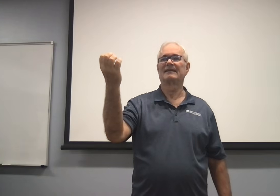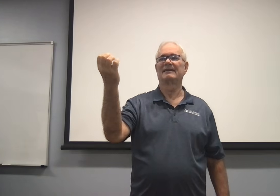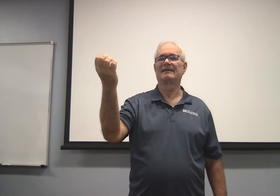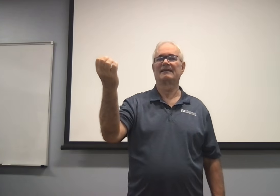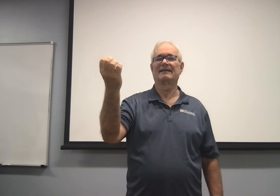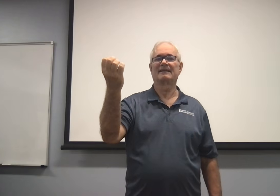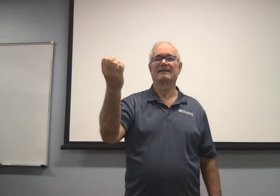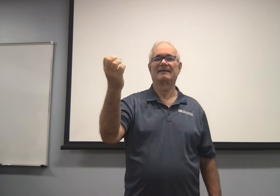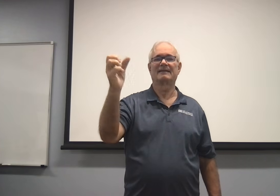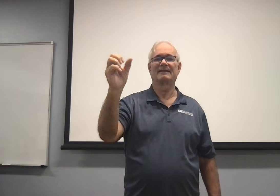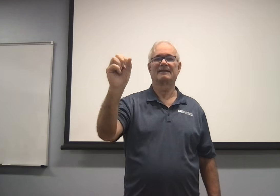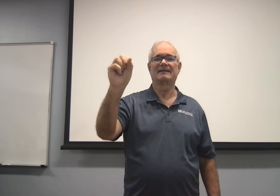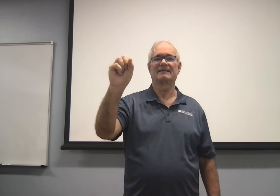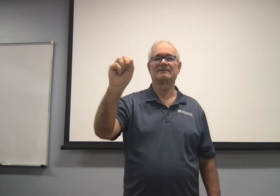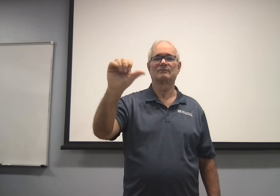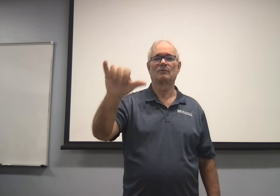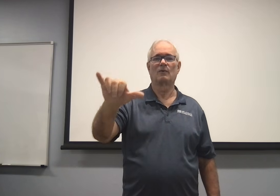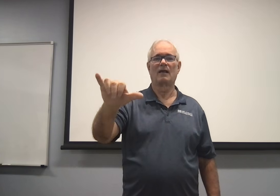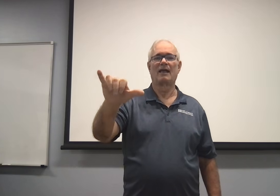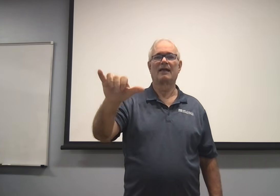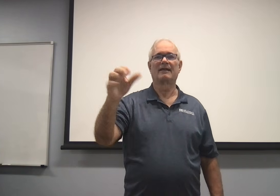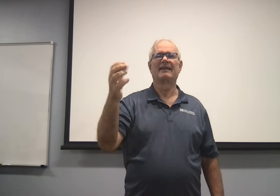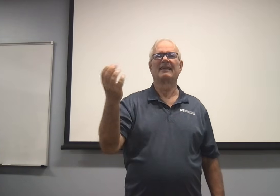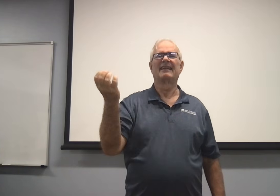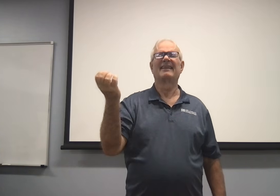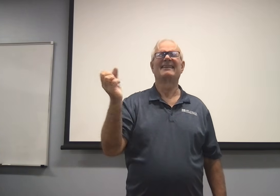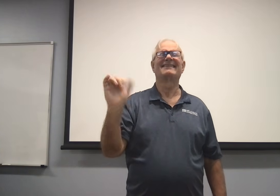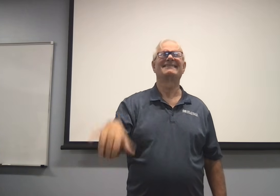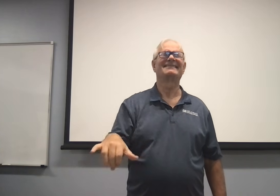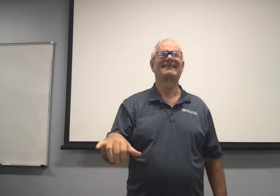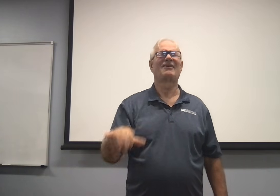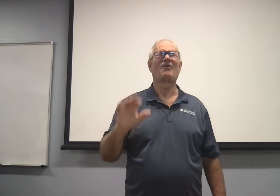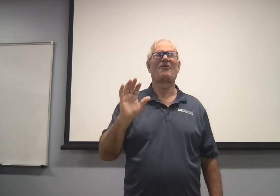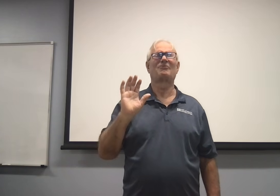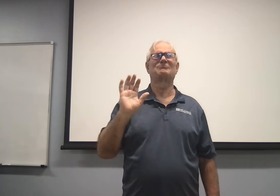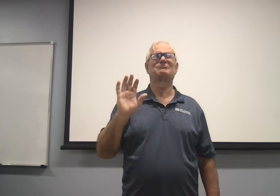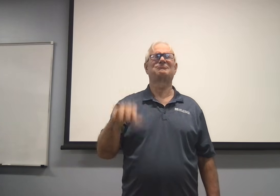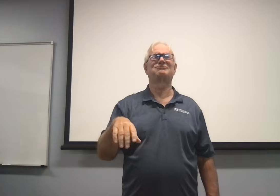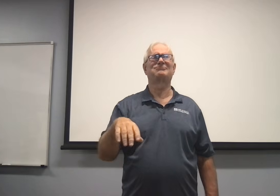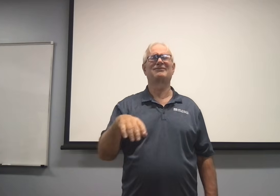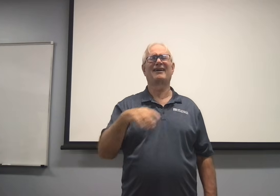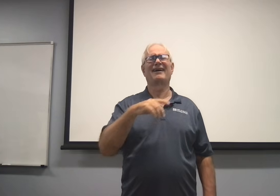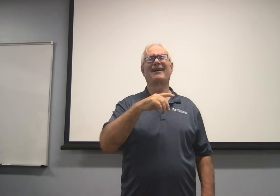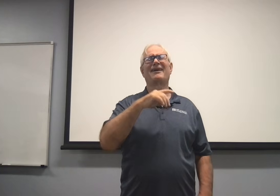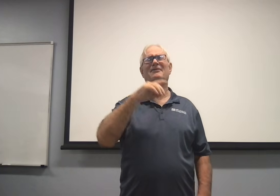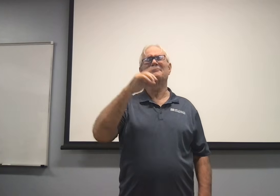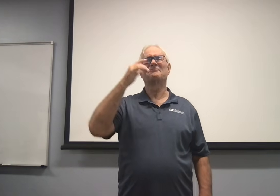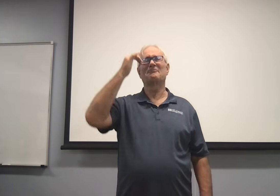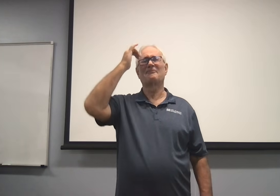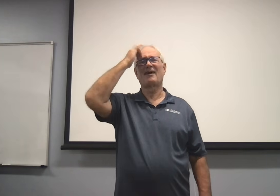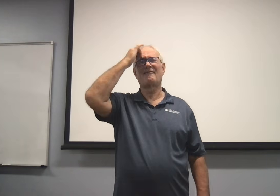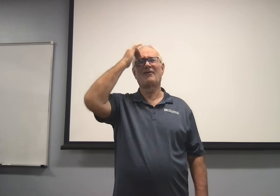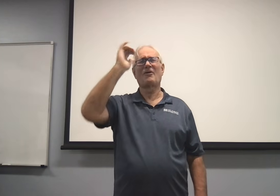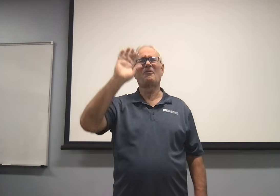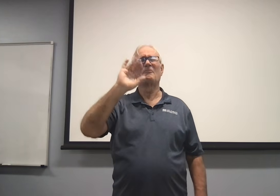Easy. Okay, E-A-S-Y. It twists, E-A-S-Y. Oh, that's